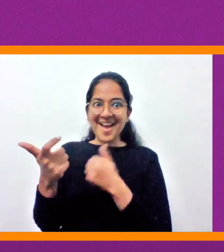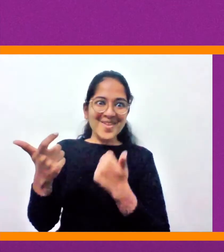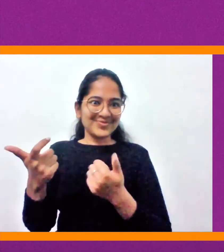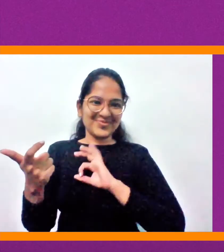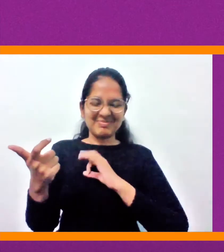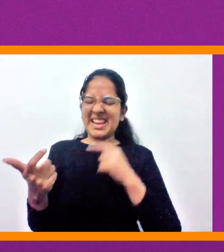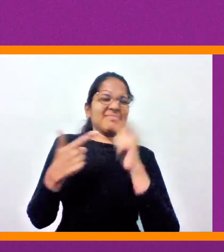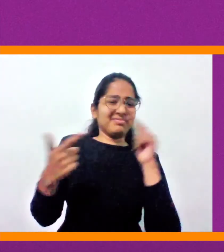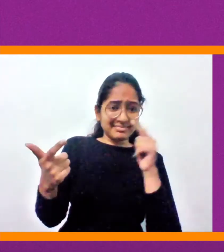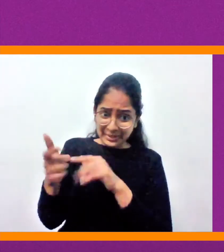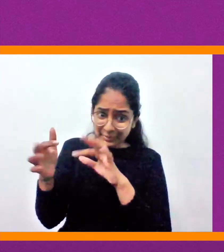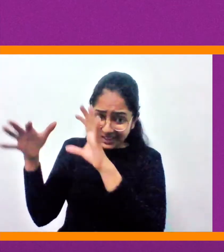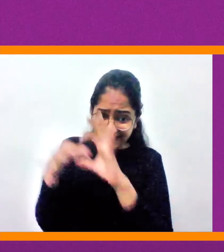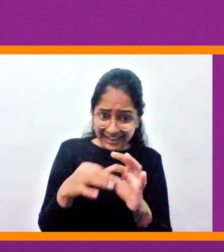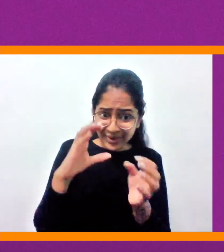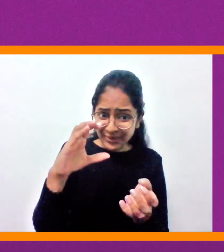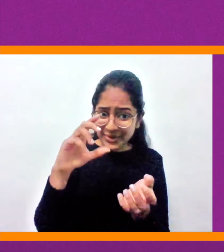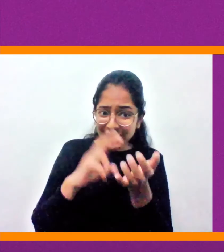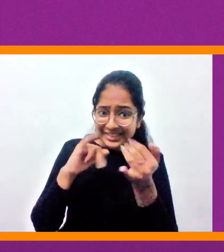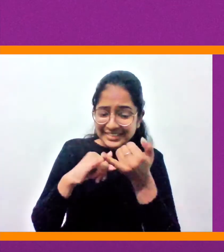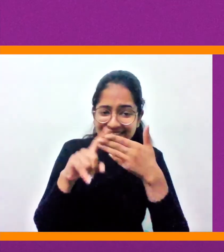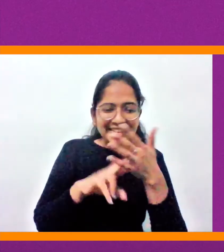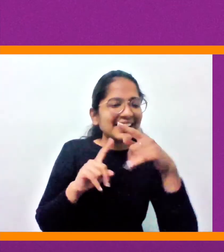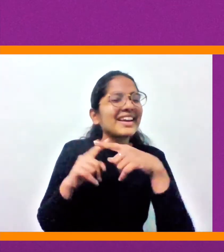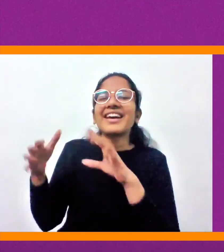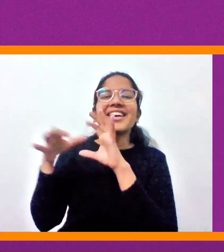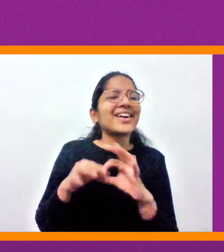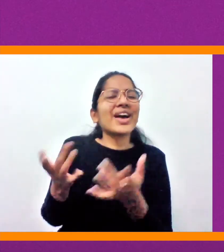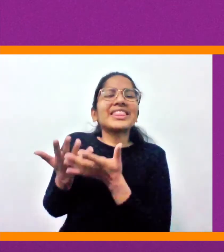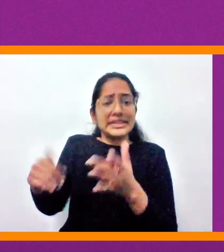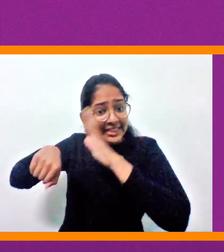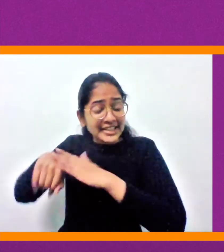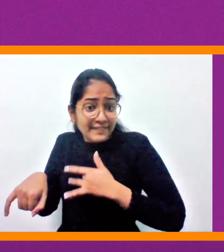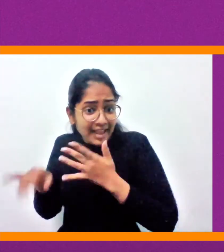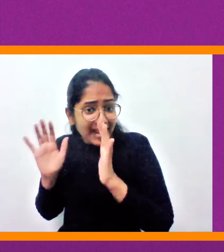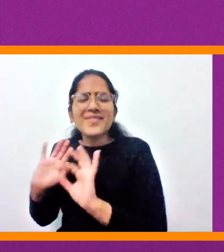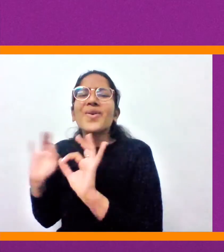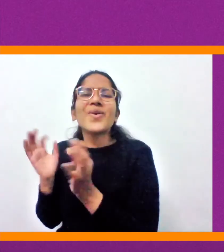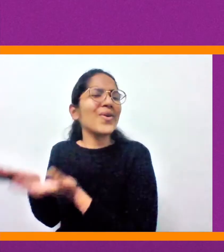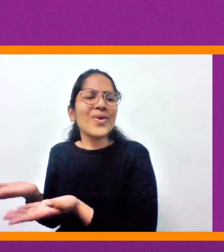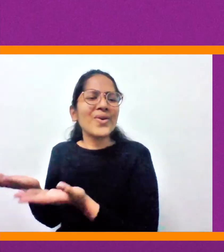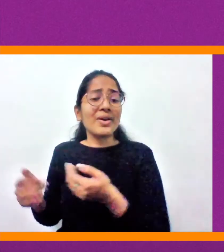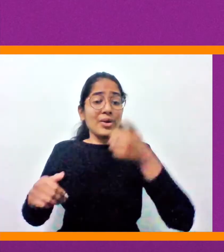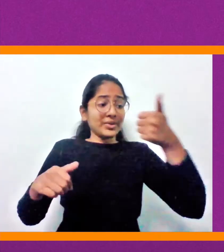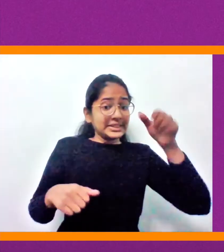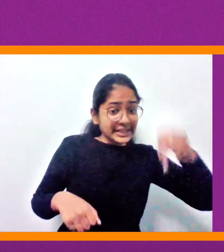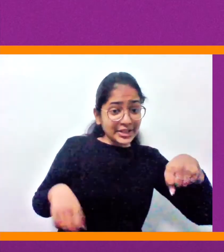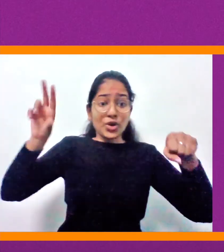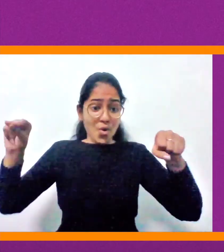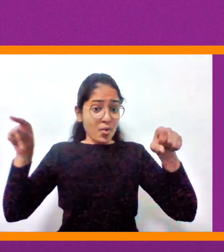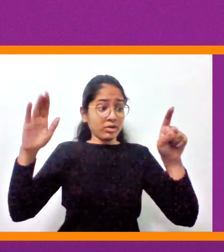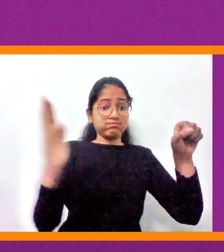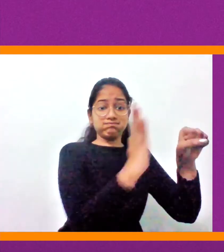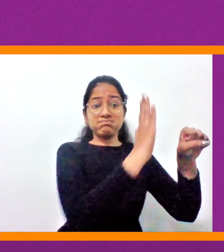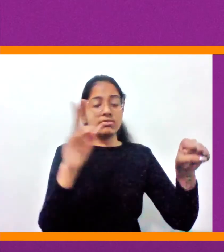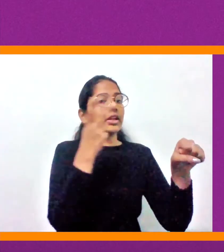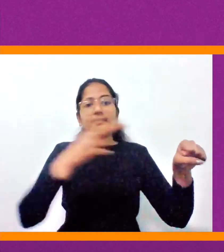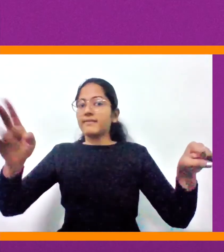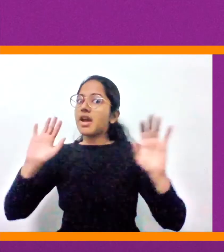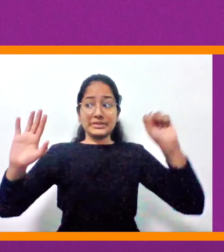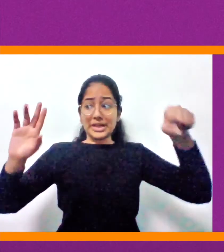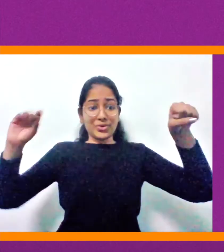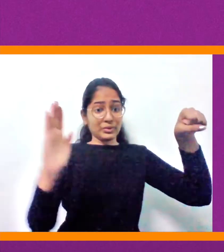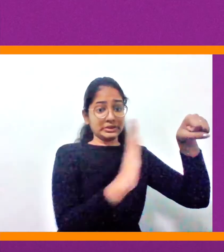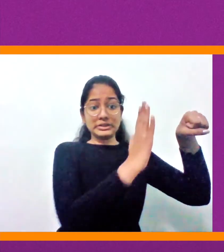have sex, to be in love or not, to simply enjoy the erotic charge between you and others, whatever it is you desire.